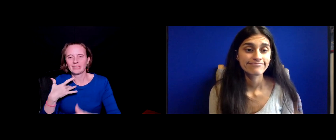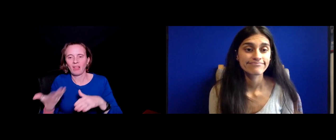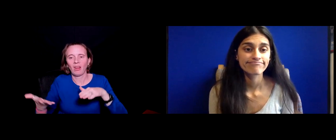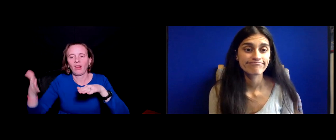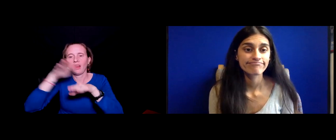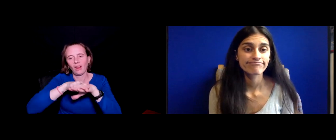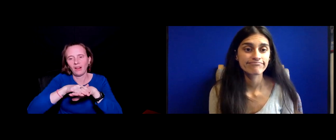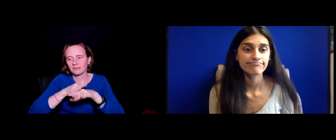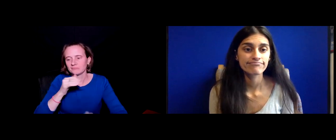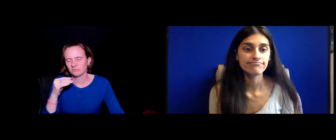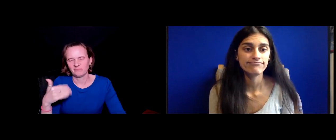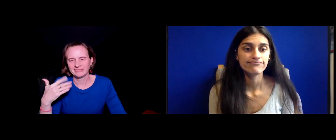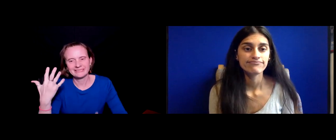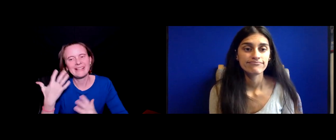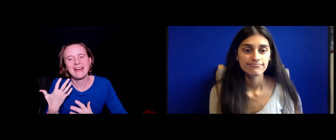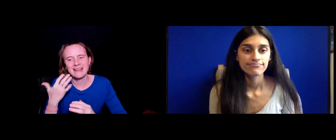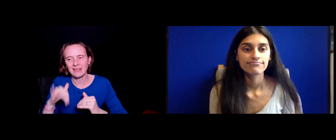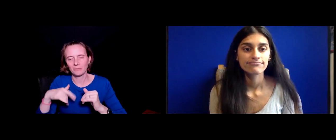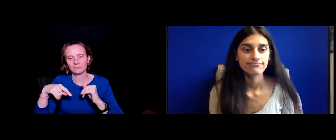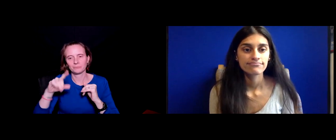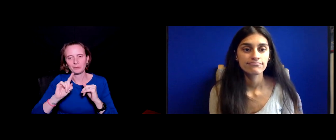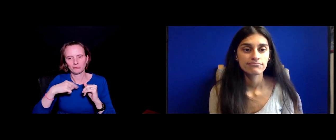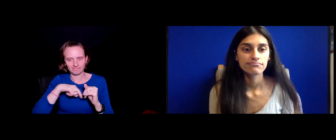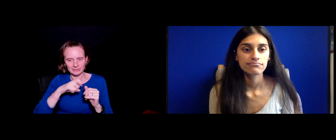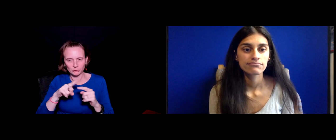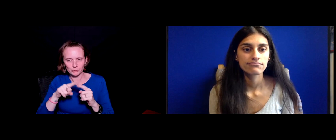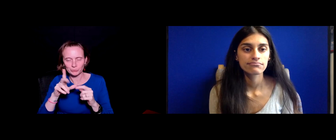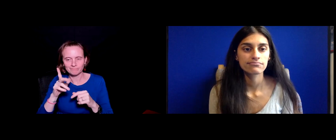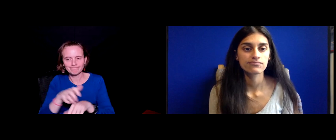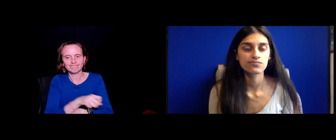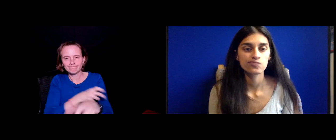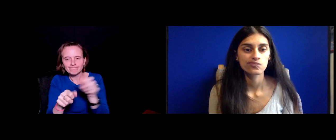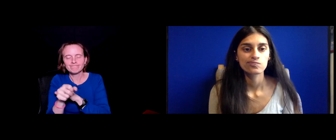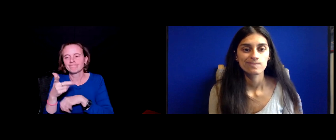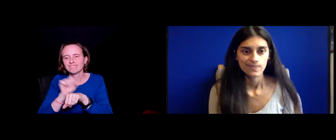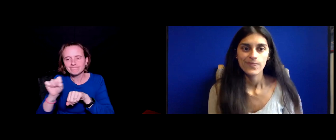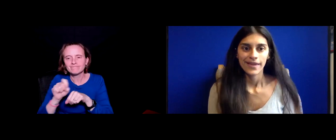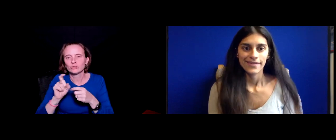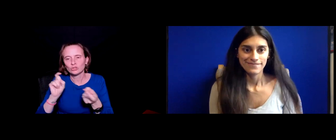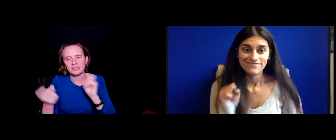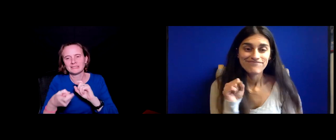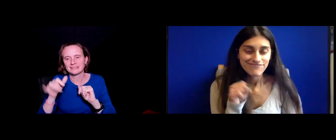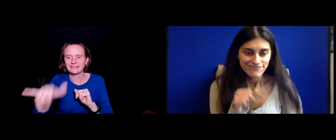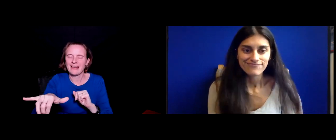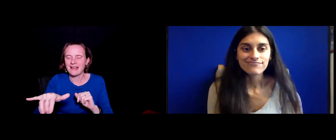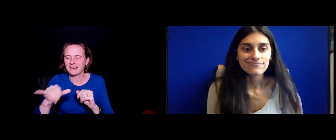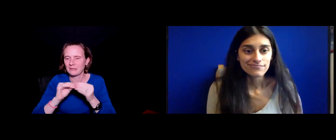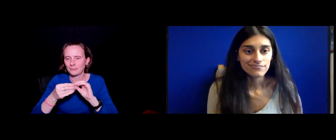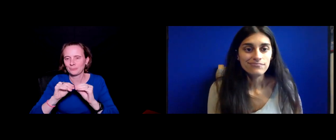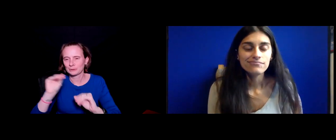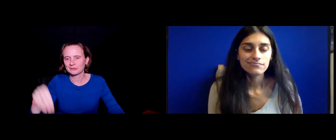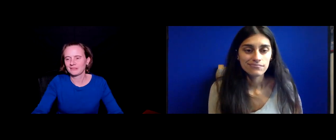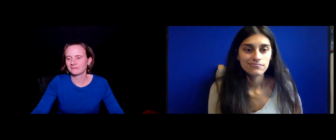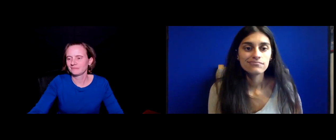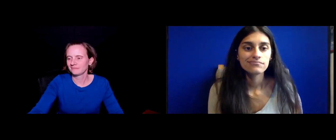reports. 5, that's it, because of all these layers of barriers. It's so unfortunate. So we are trying to change